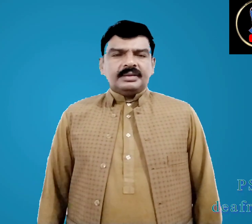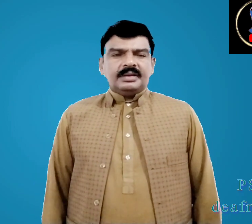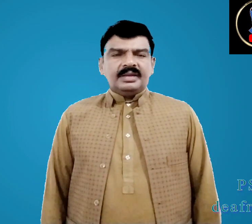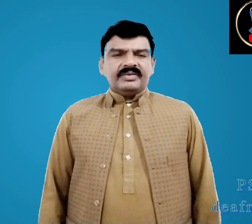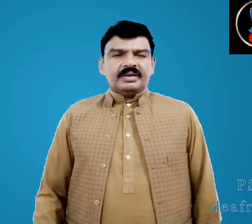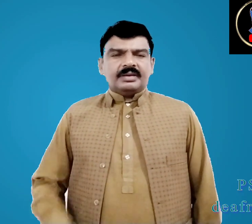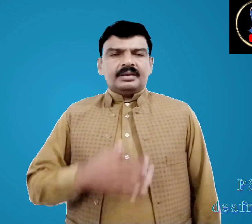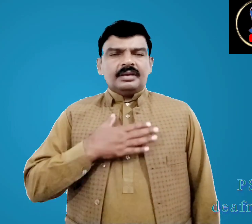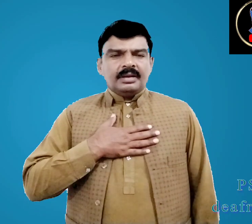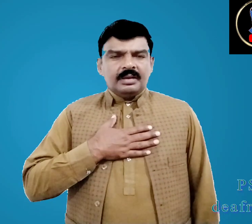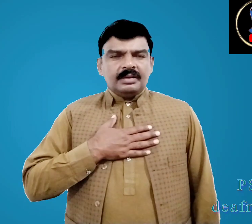living,